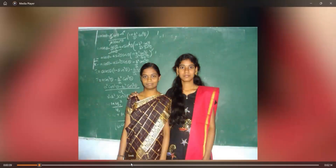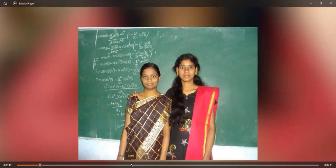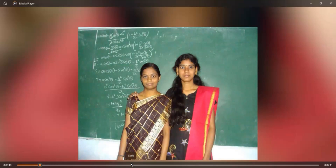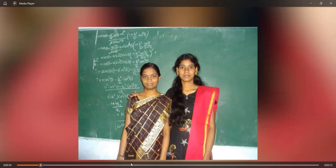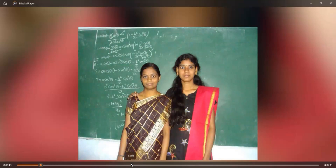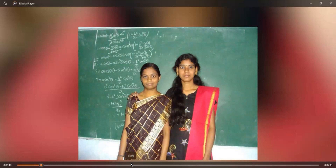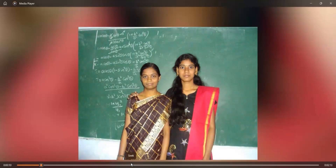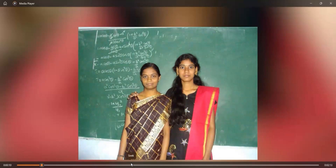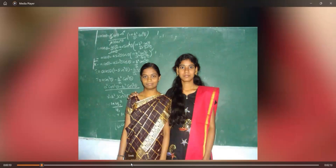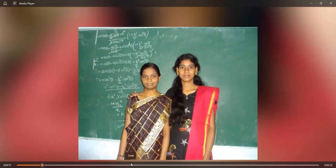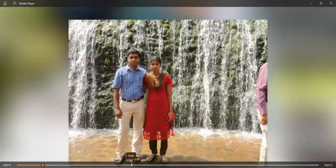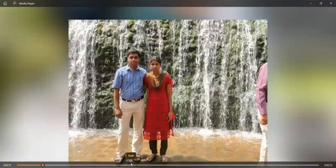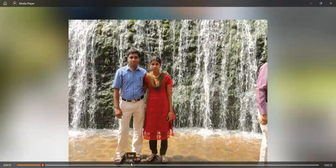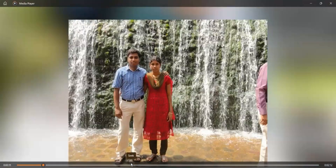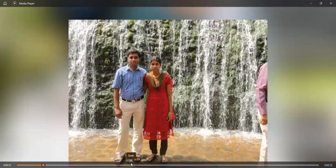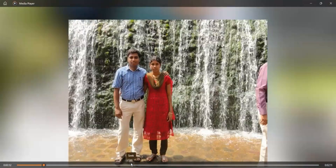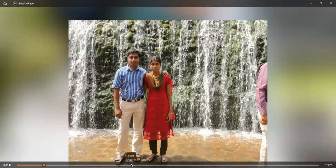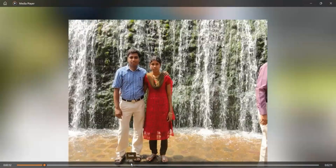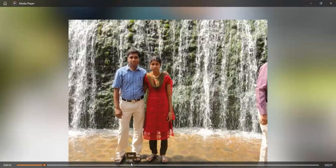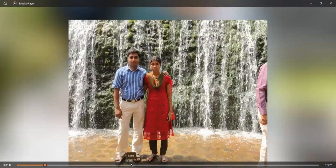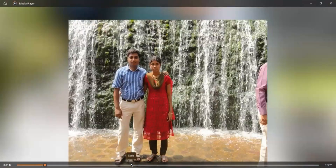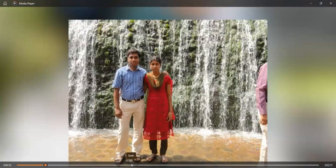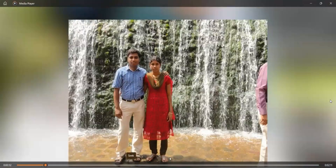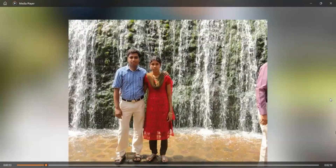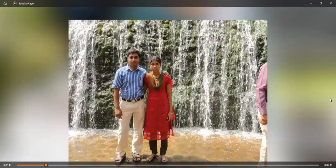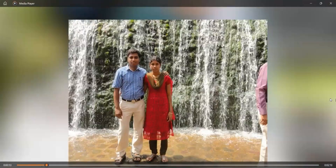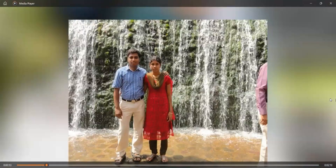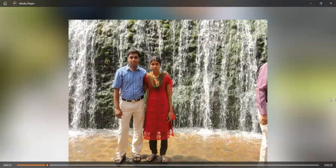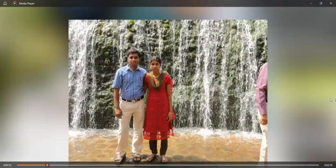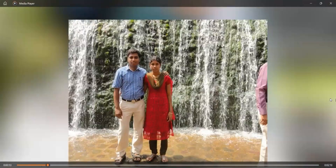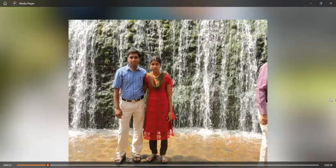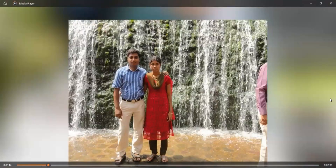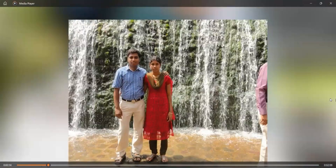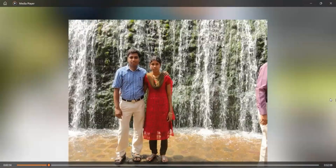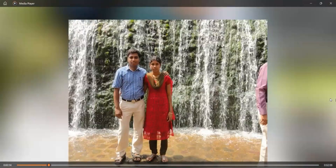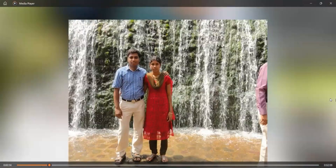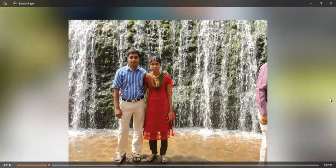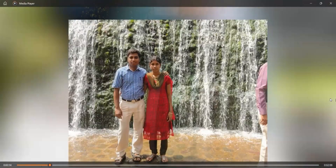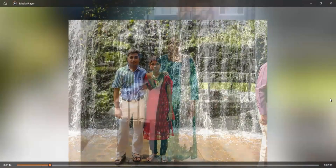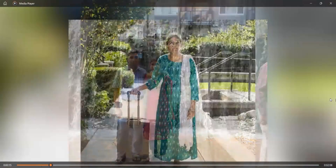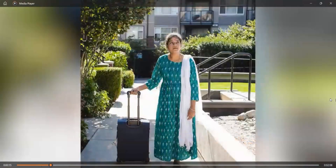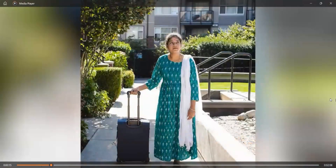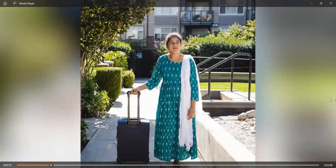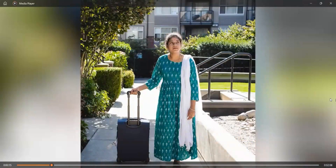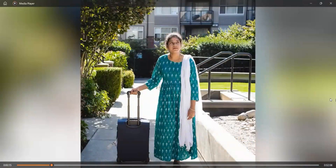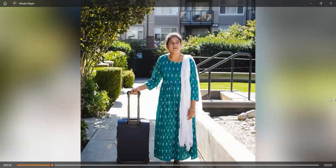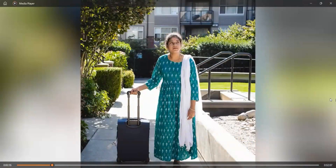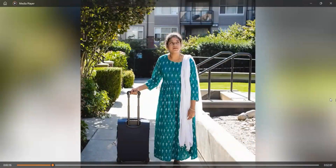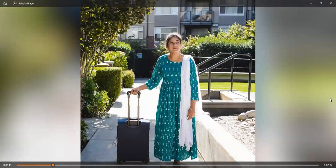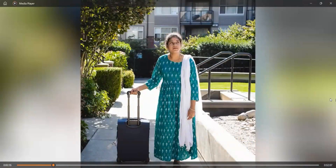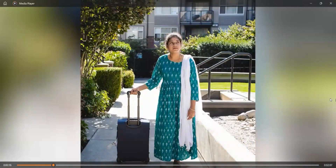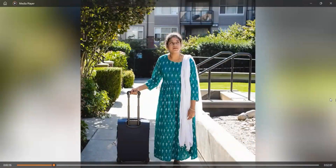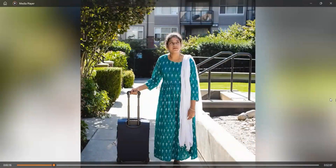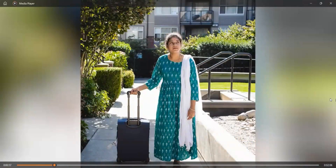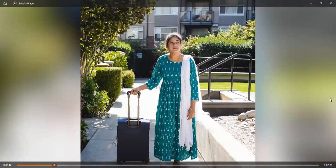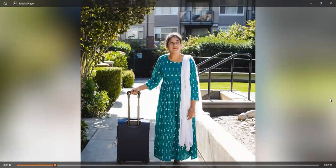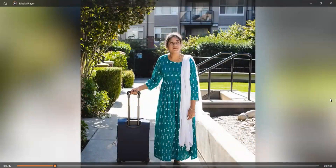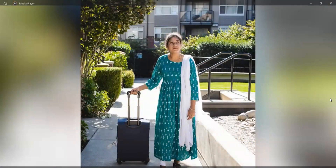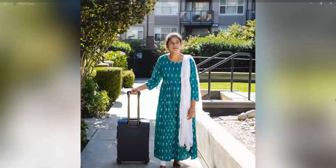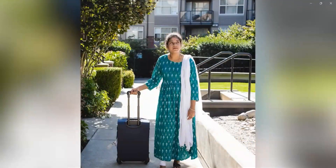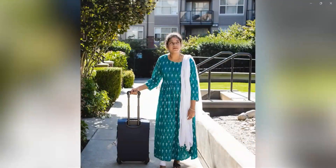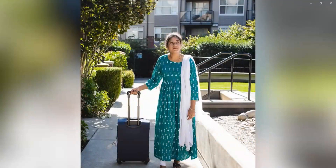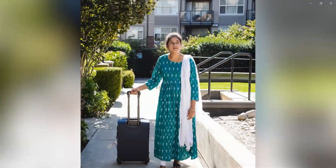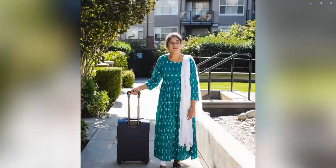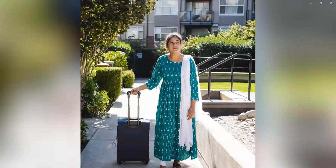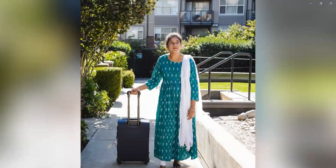a college professor. But my husband's dream was to move to Canada, so I followed his dream. When